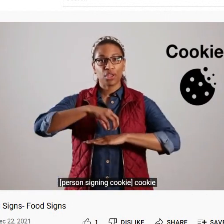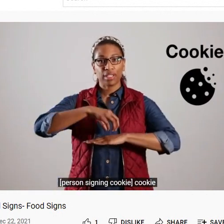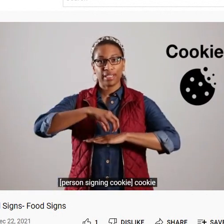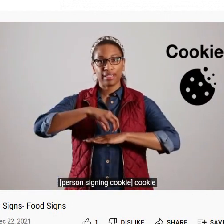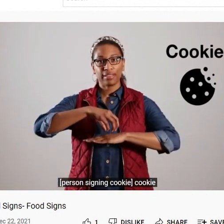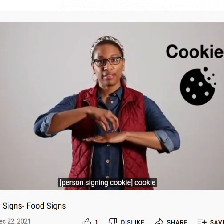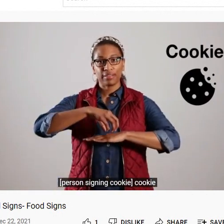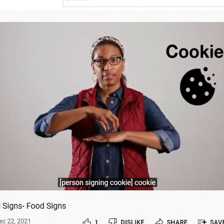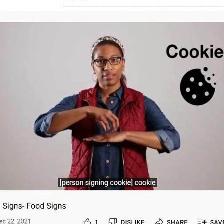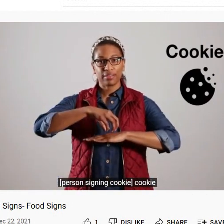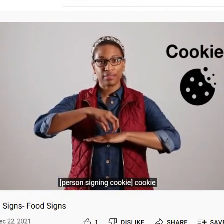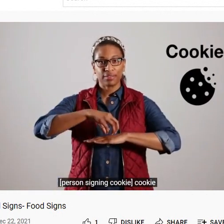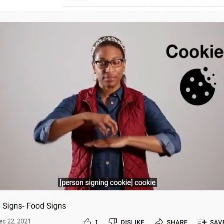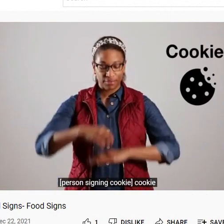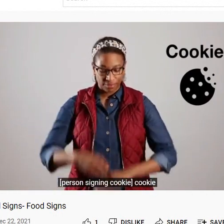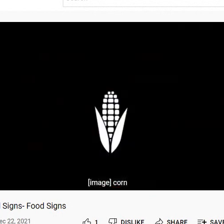Cookie.